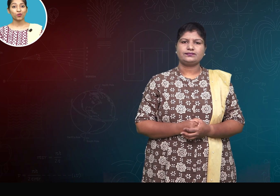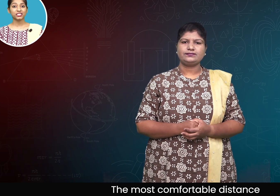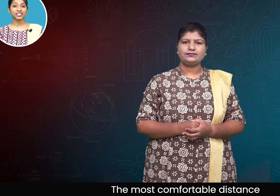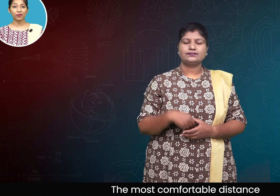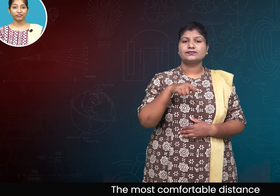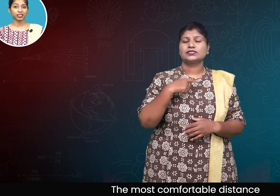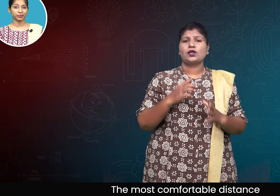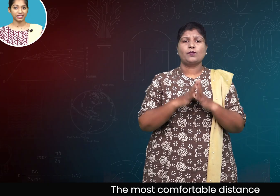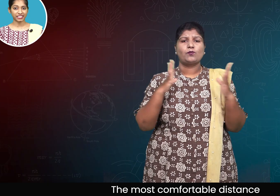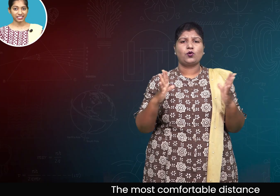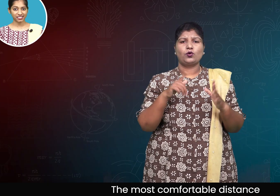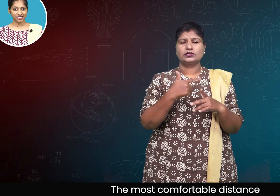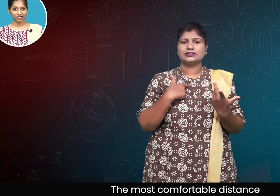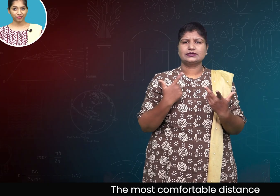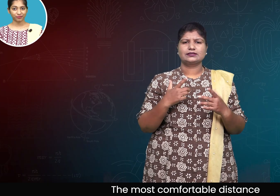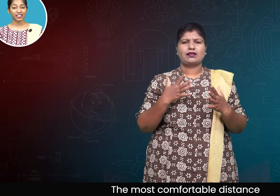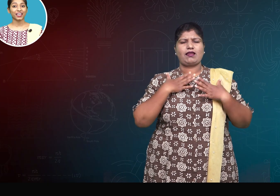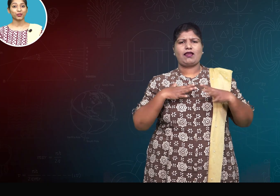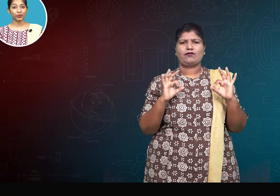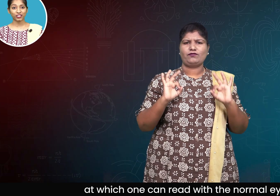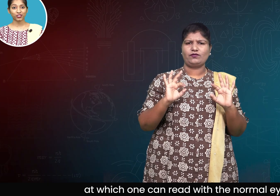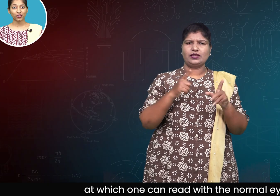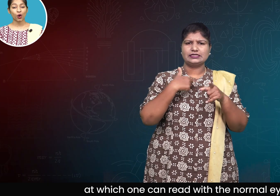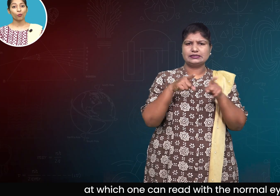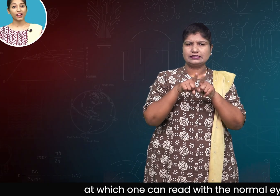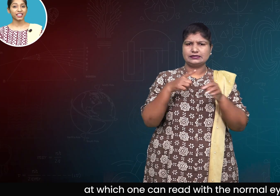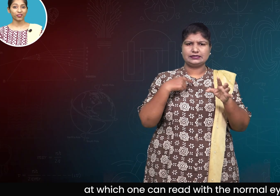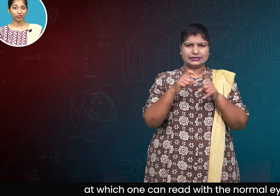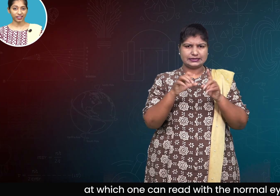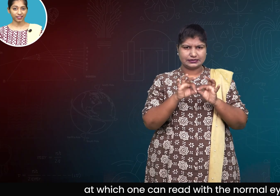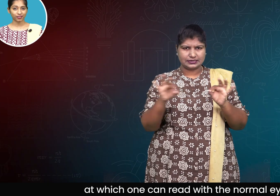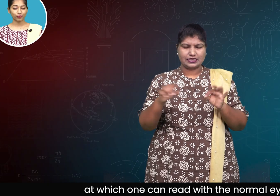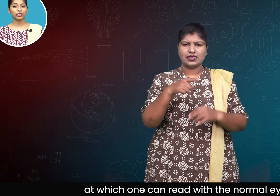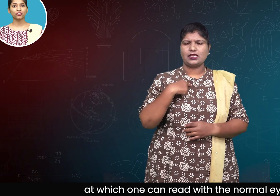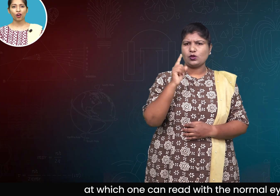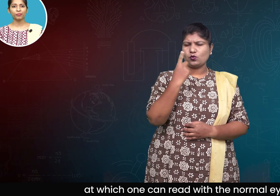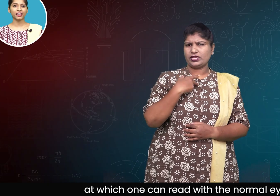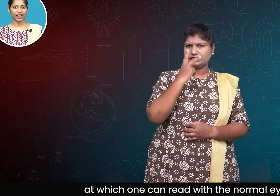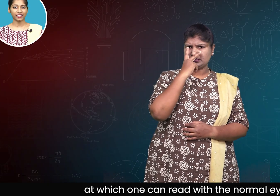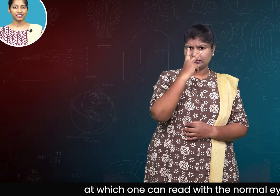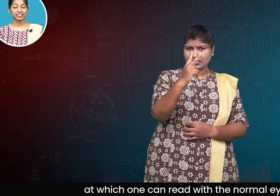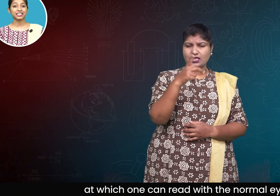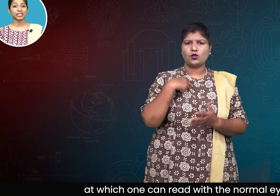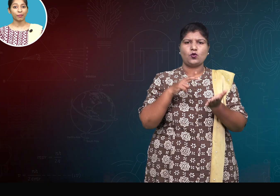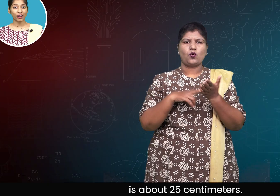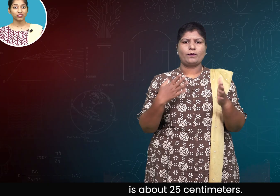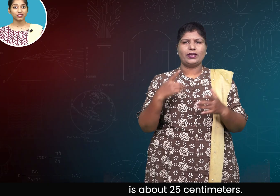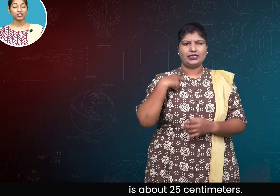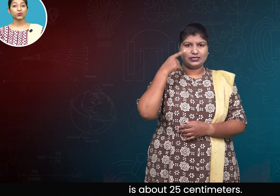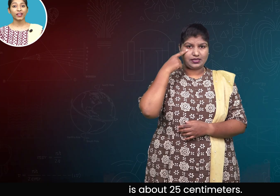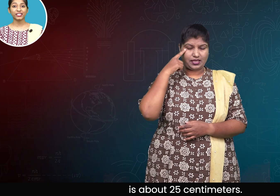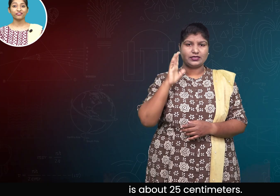The most comfortable distance at which one can read with a normal eye is